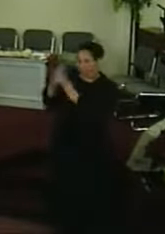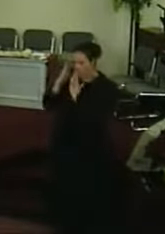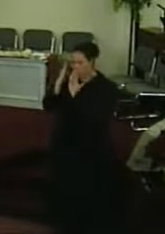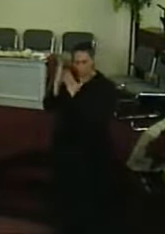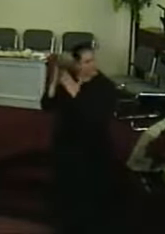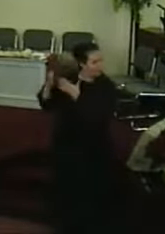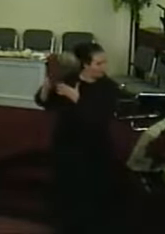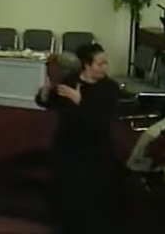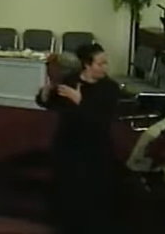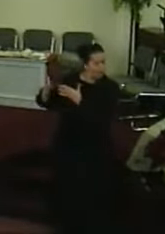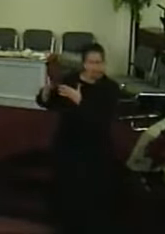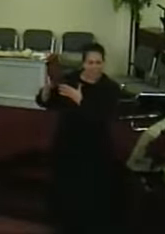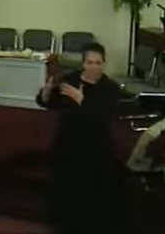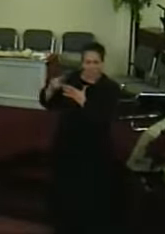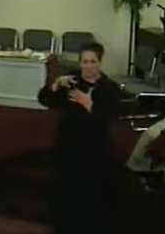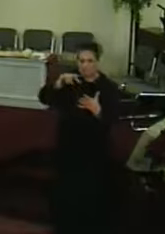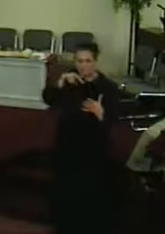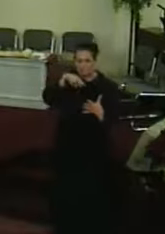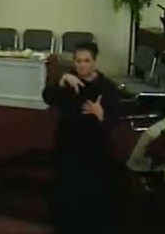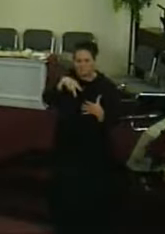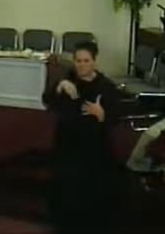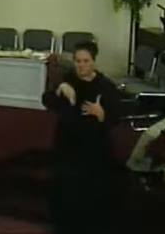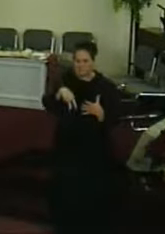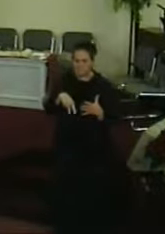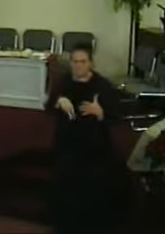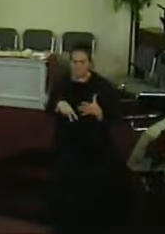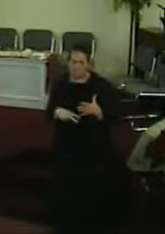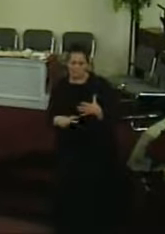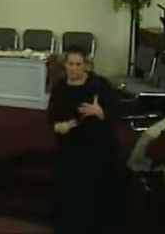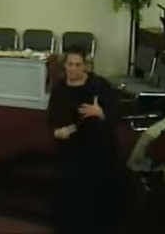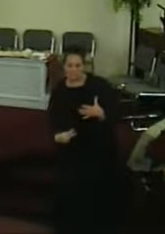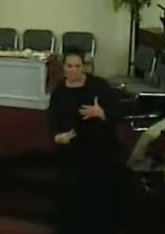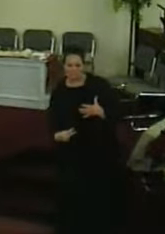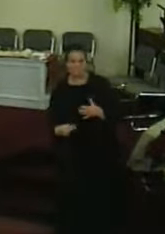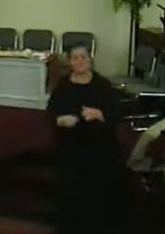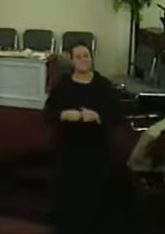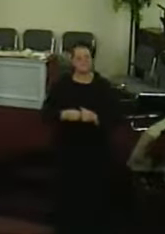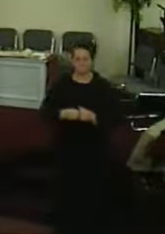go amiss. And Peter began to sink.